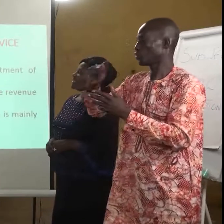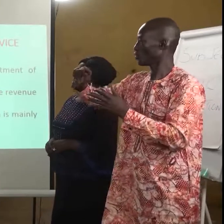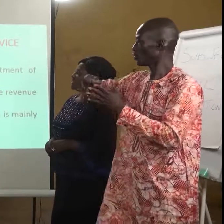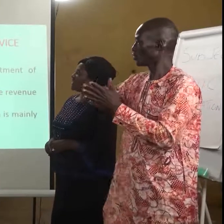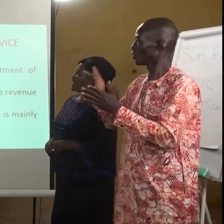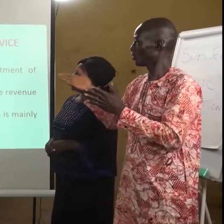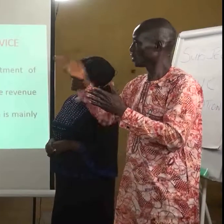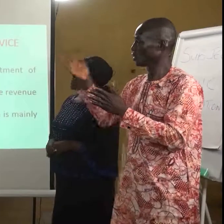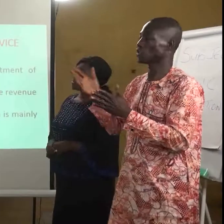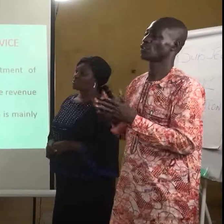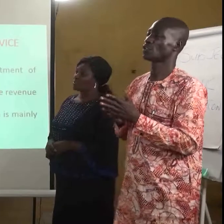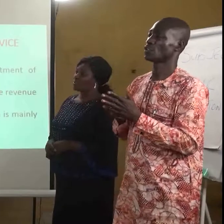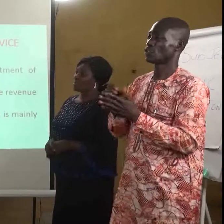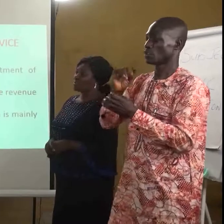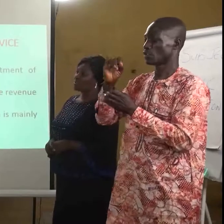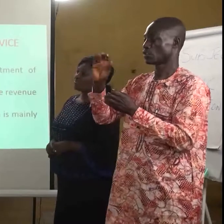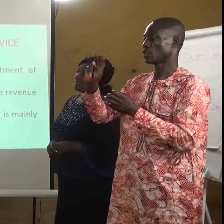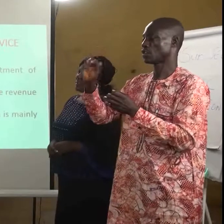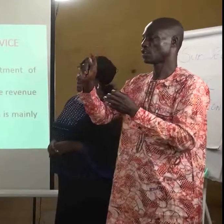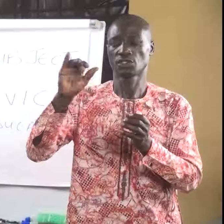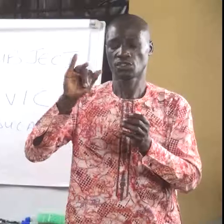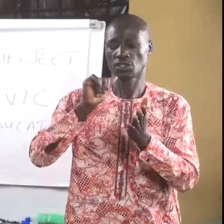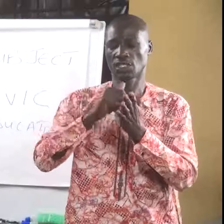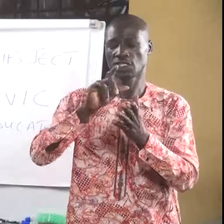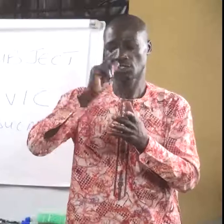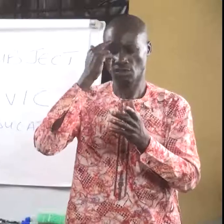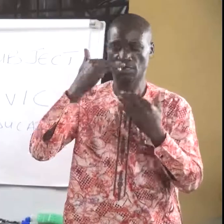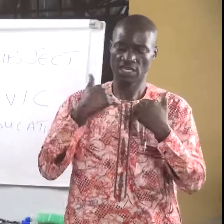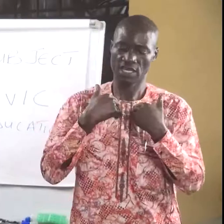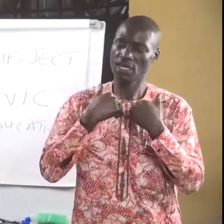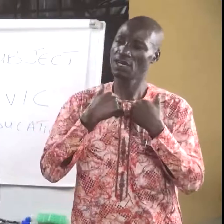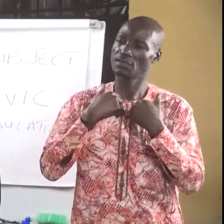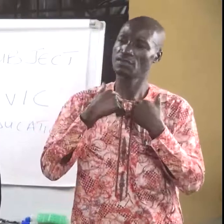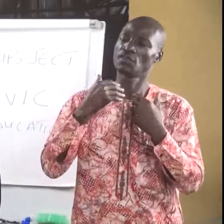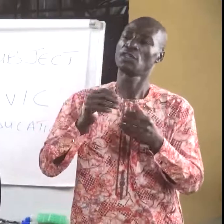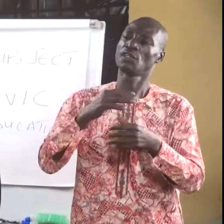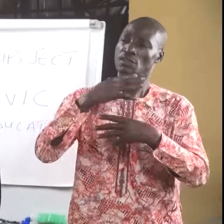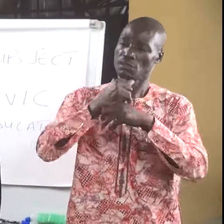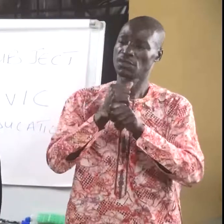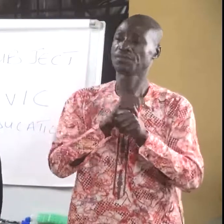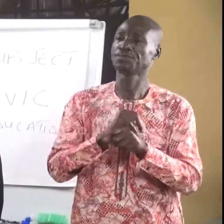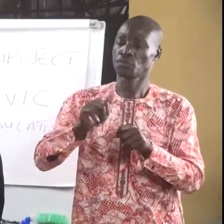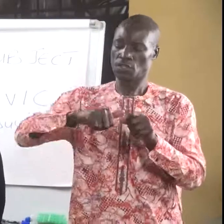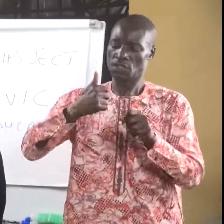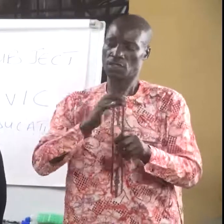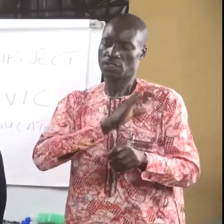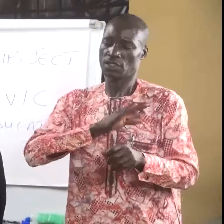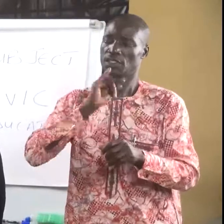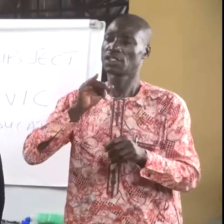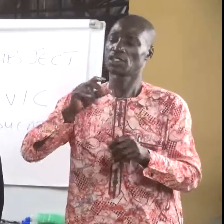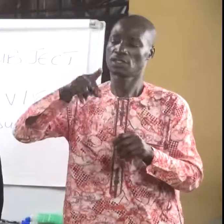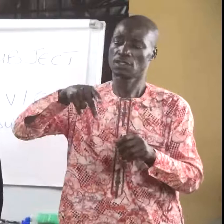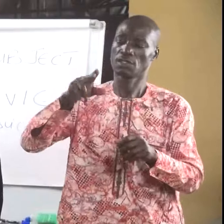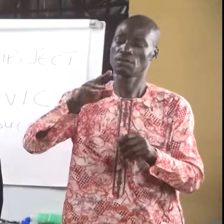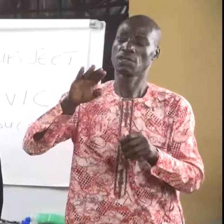these institutions that the government have established. Another characteristic is public